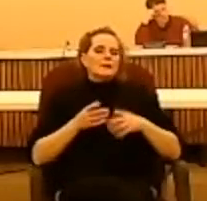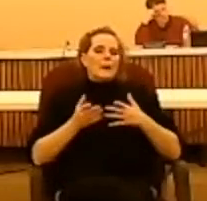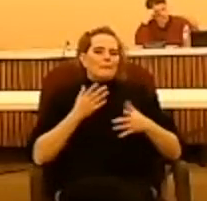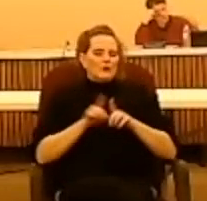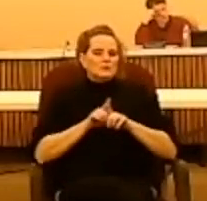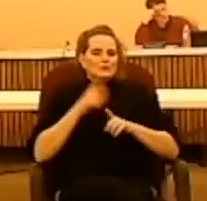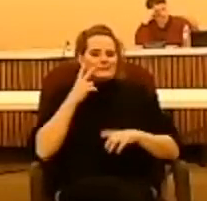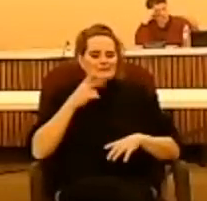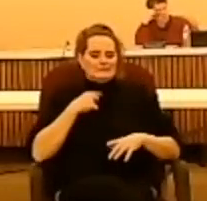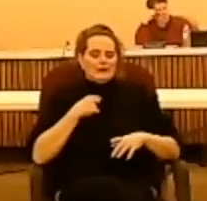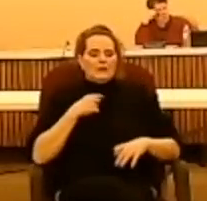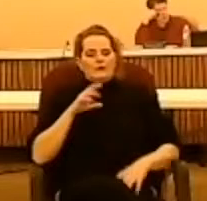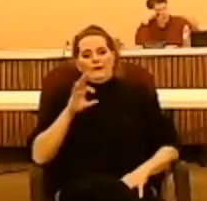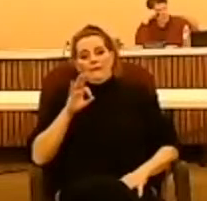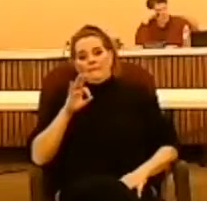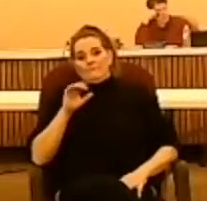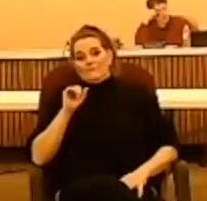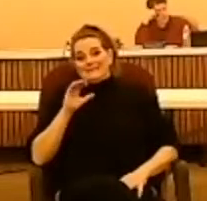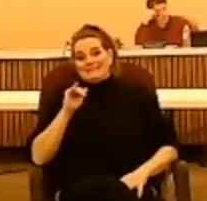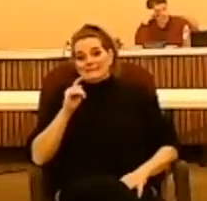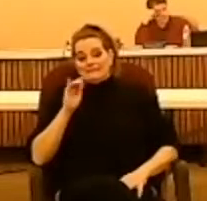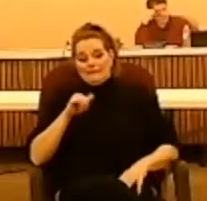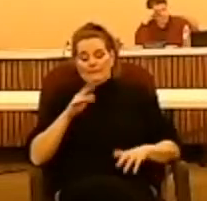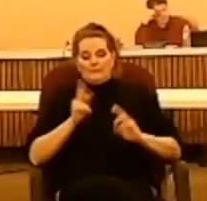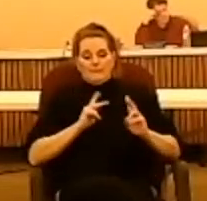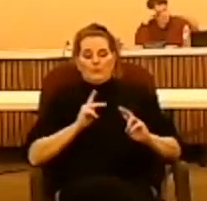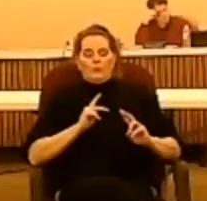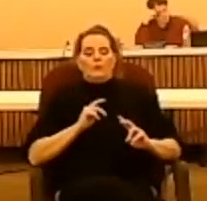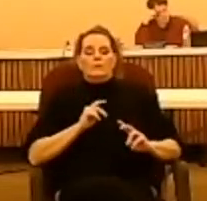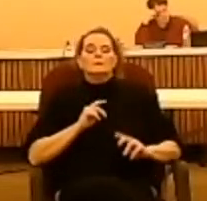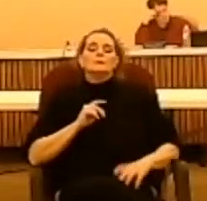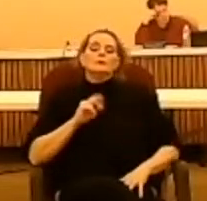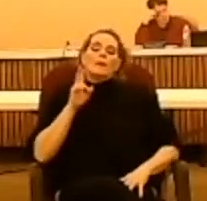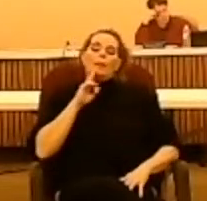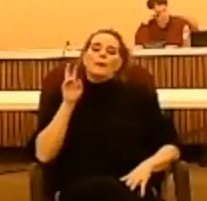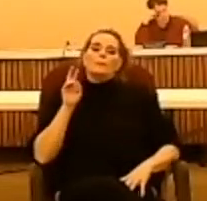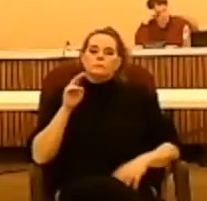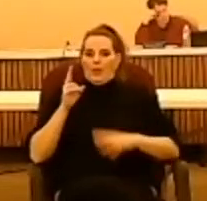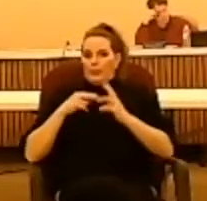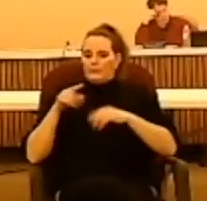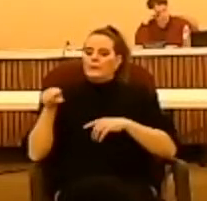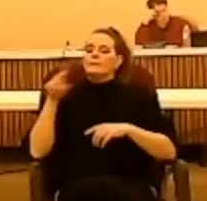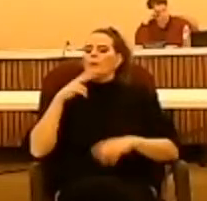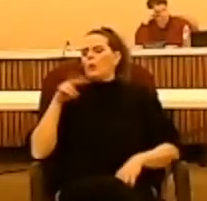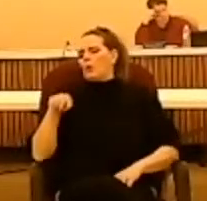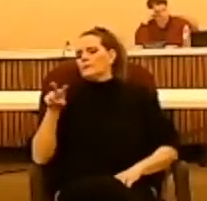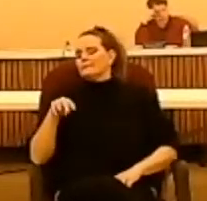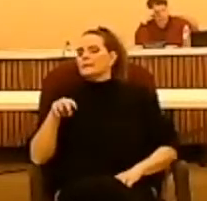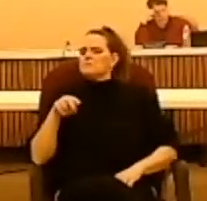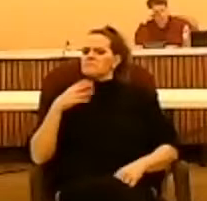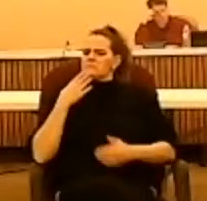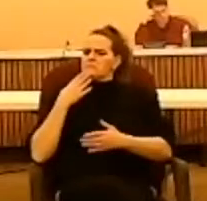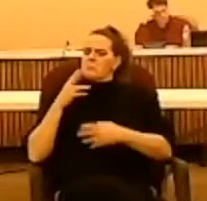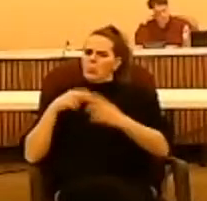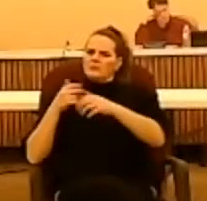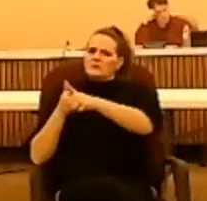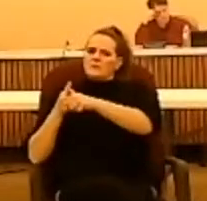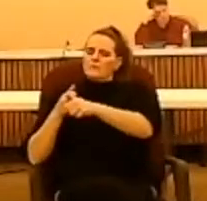our facilities folks took a look at the building. They're in good shape. There was some question. We're probably going